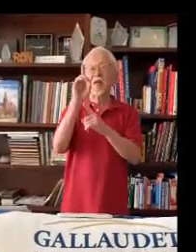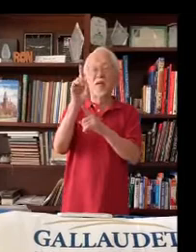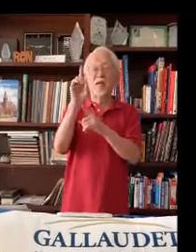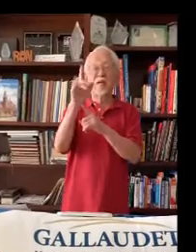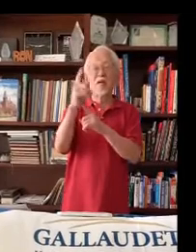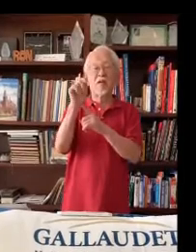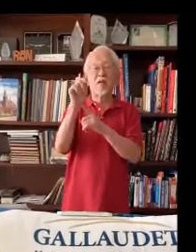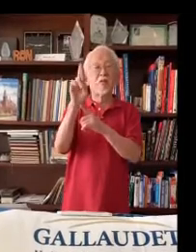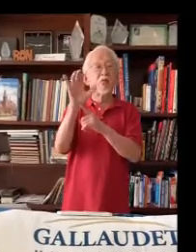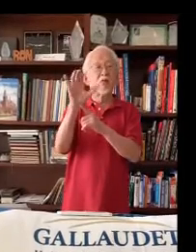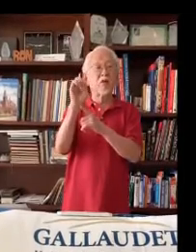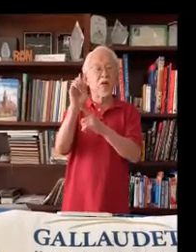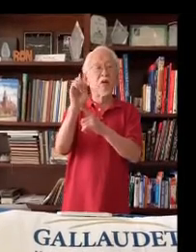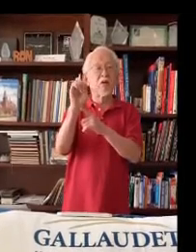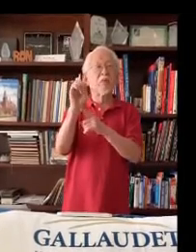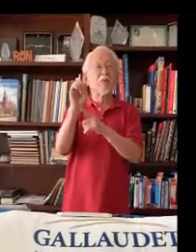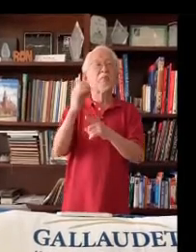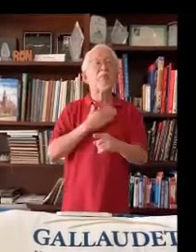And